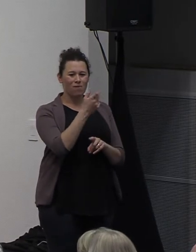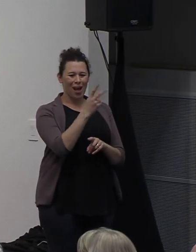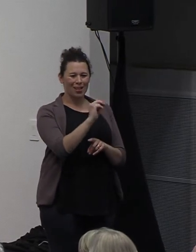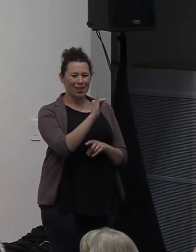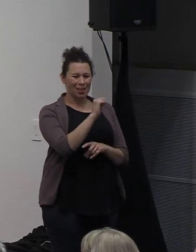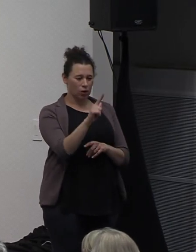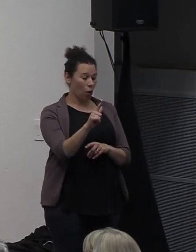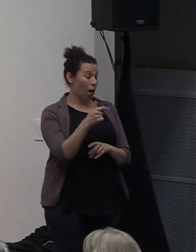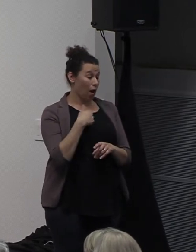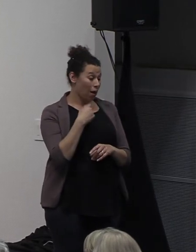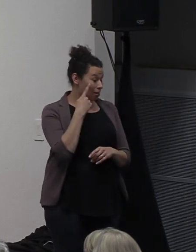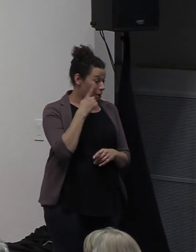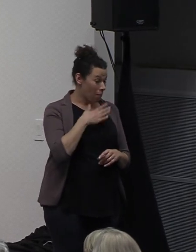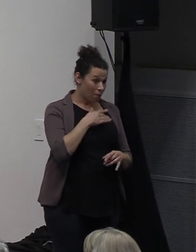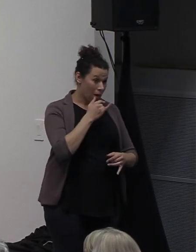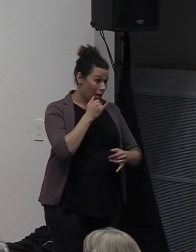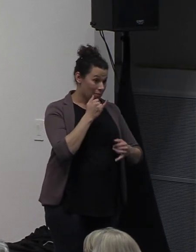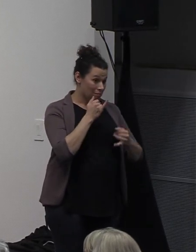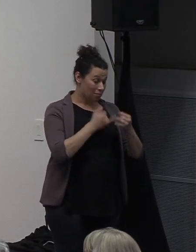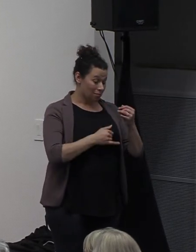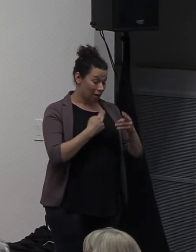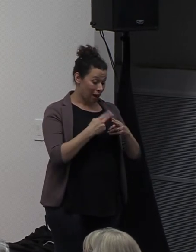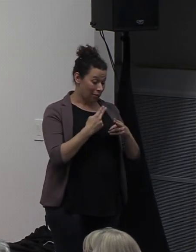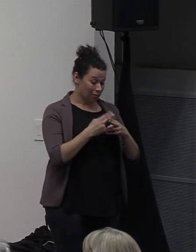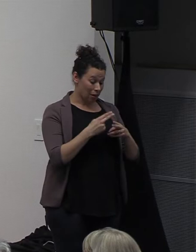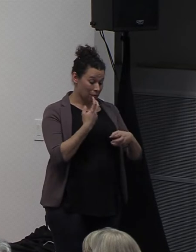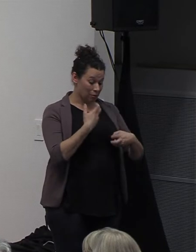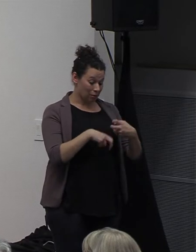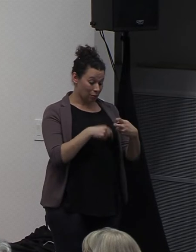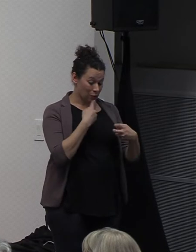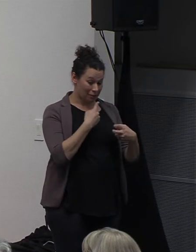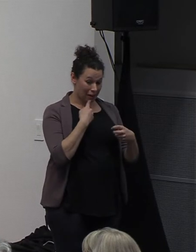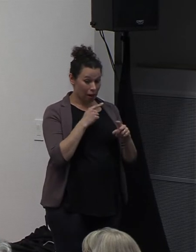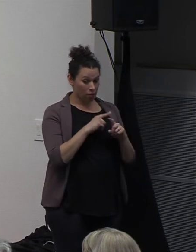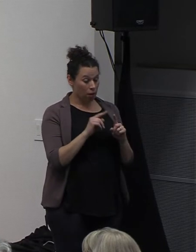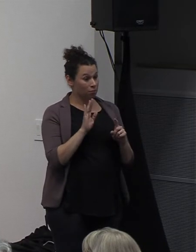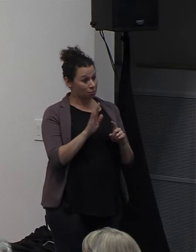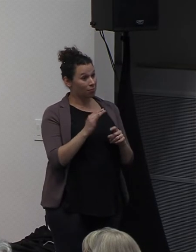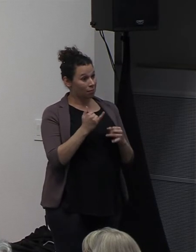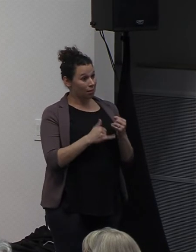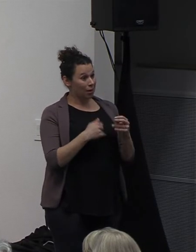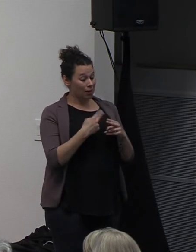I tried my best. Thank you all for being here this evening.